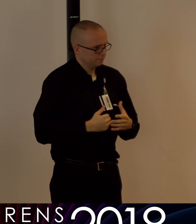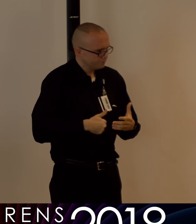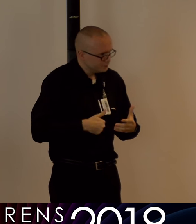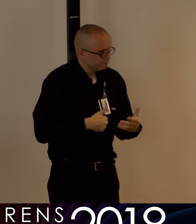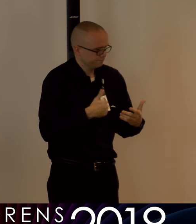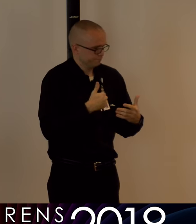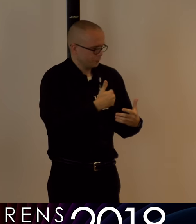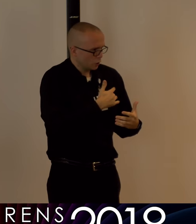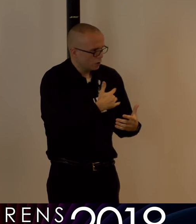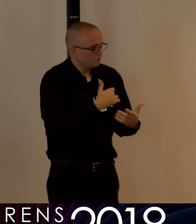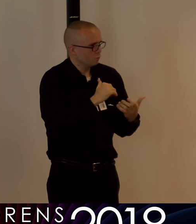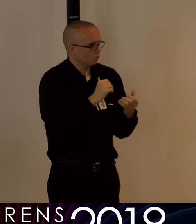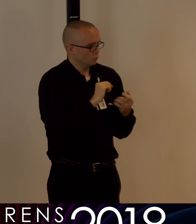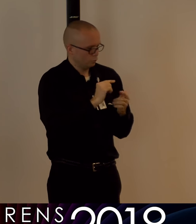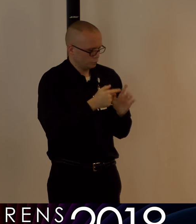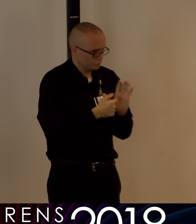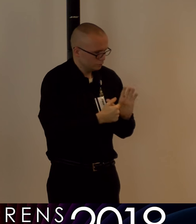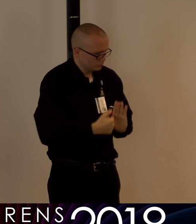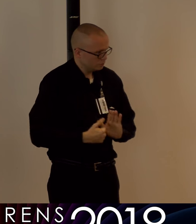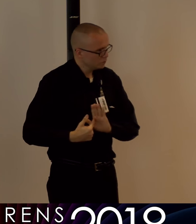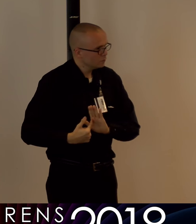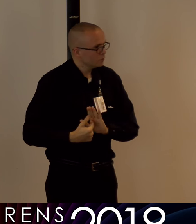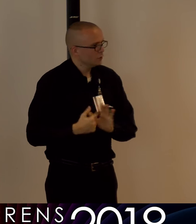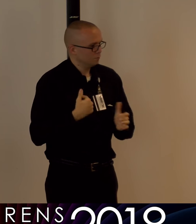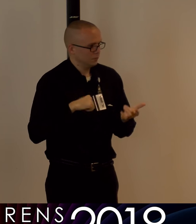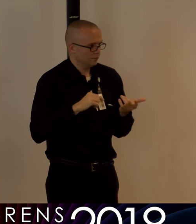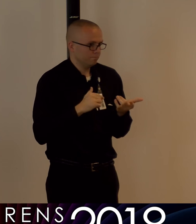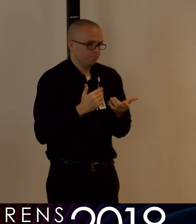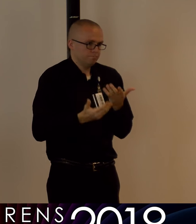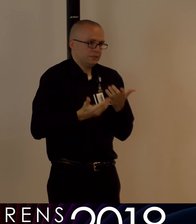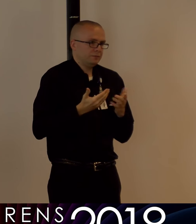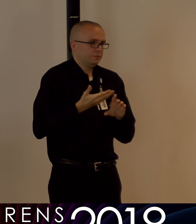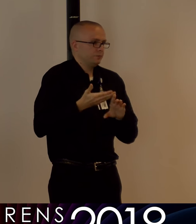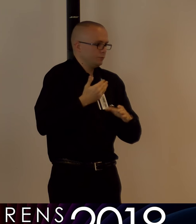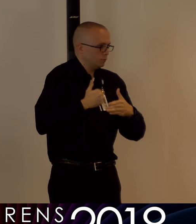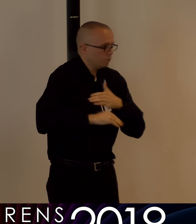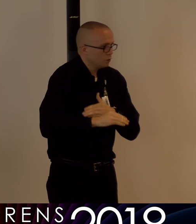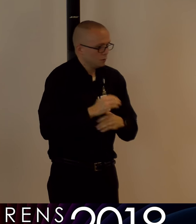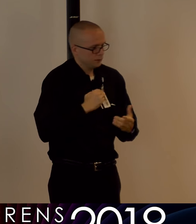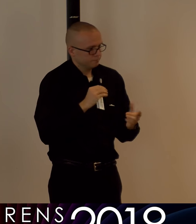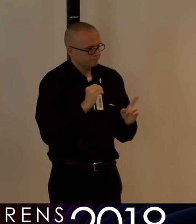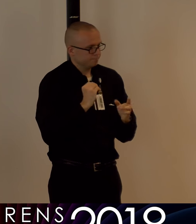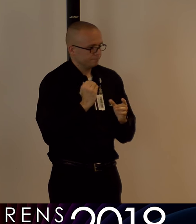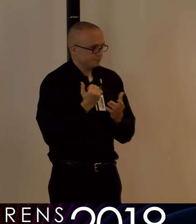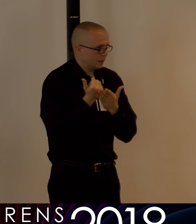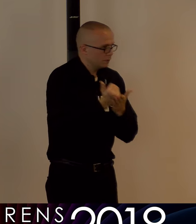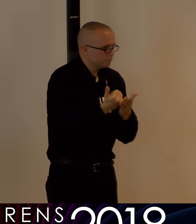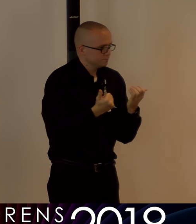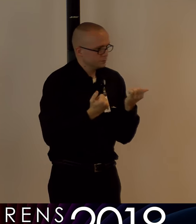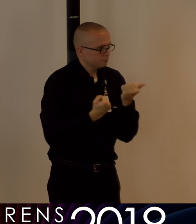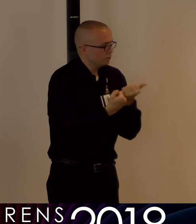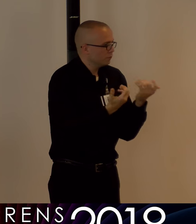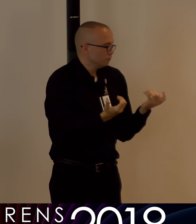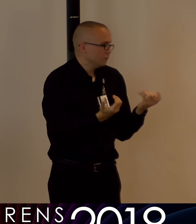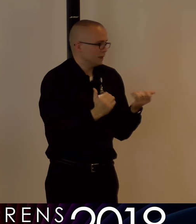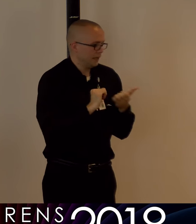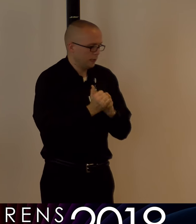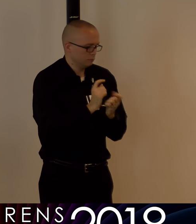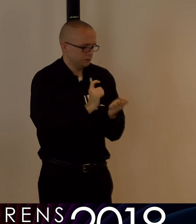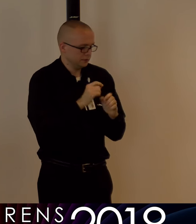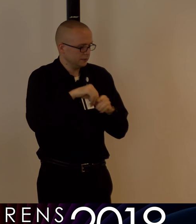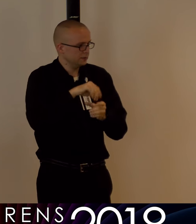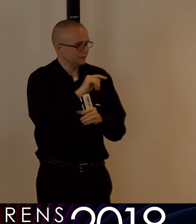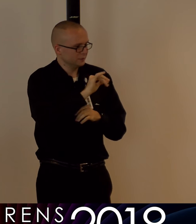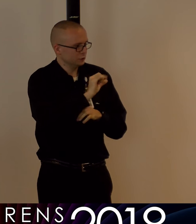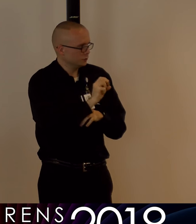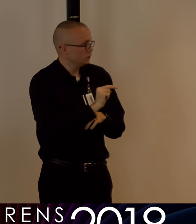expressed, then we might be able to intervene early or modify how it's functioning in those cells and tissues. I'll see if I can